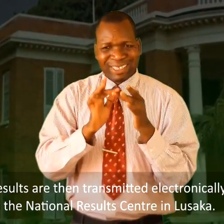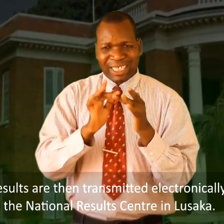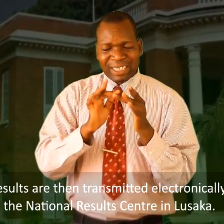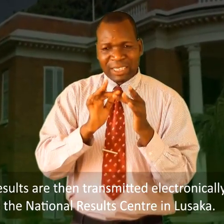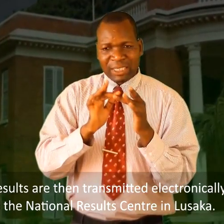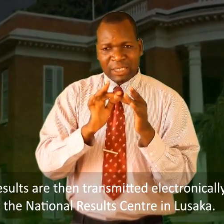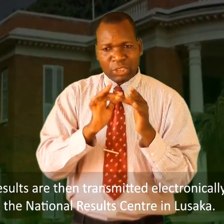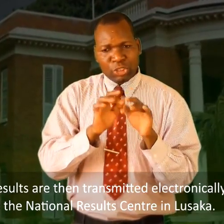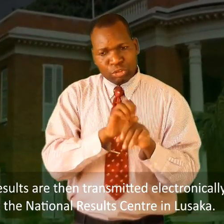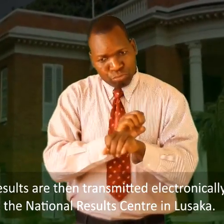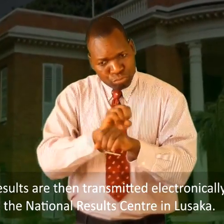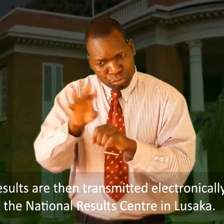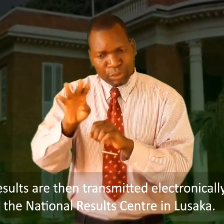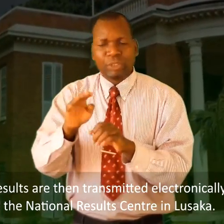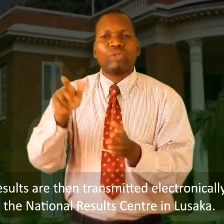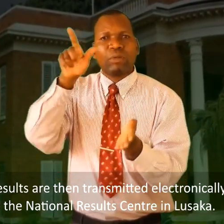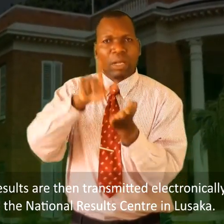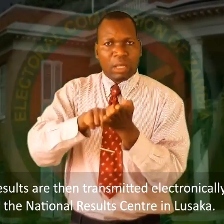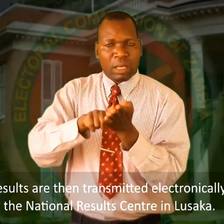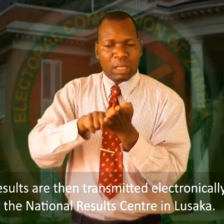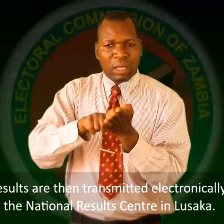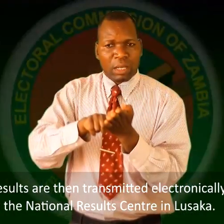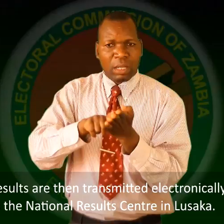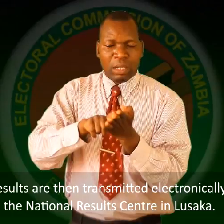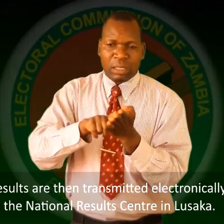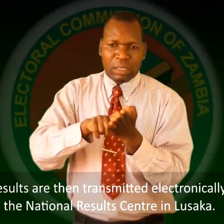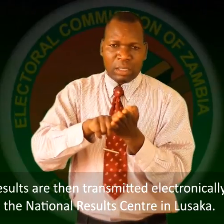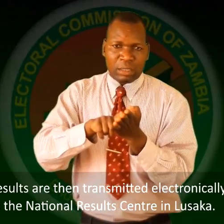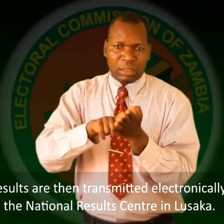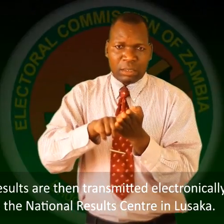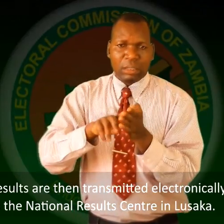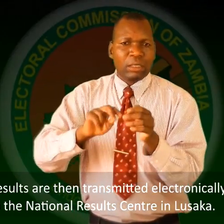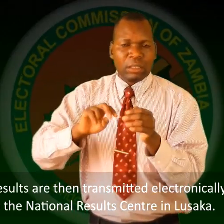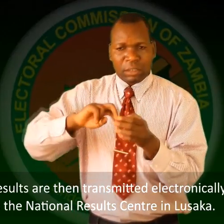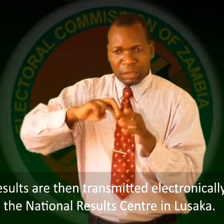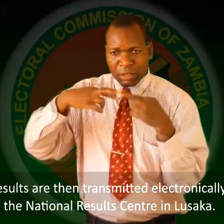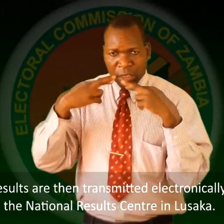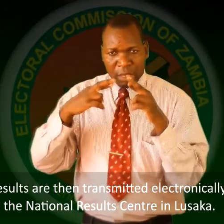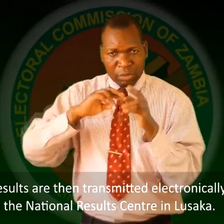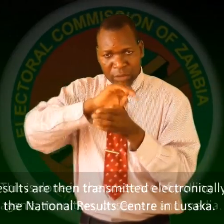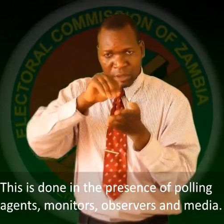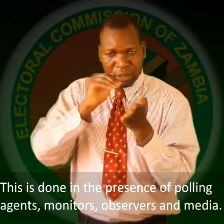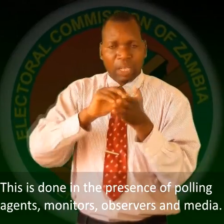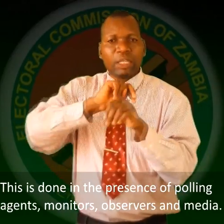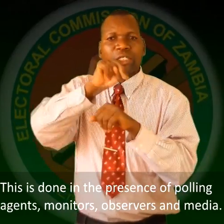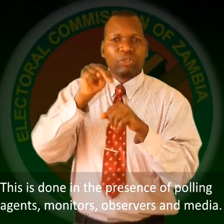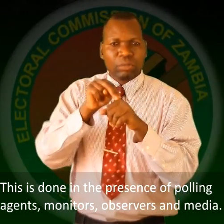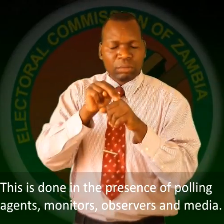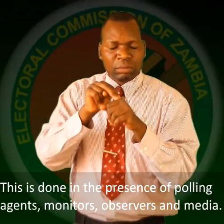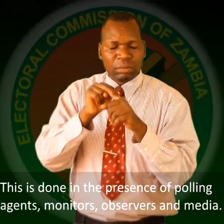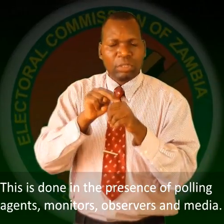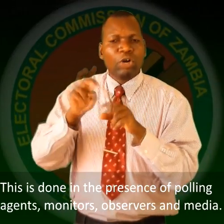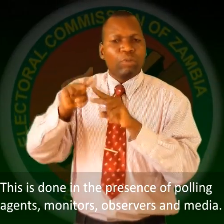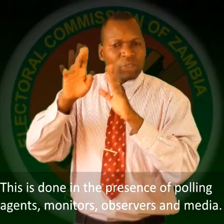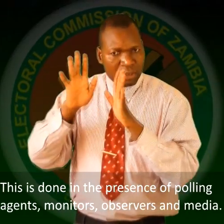transmitted electronically to the National Results Center in Lusaka. This is done in the presence of polling